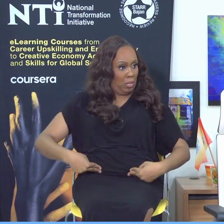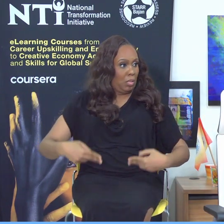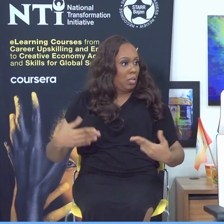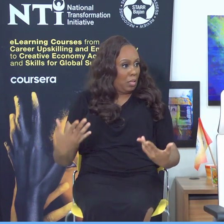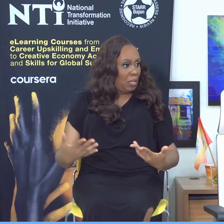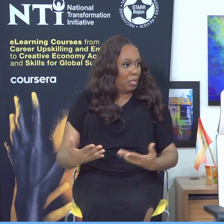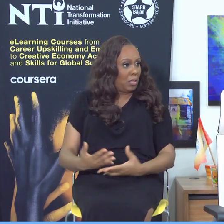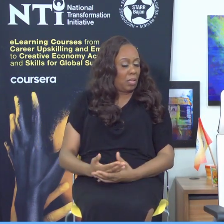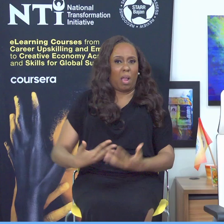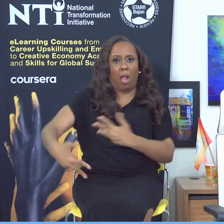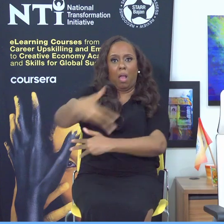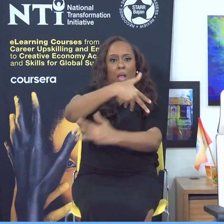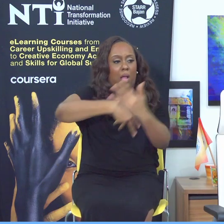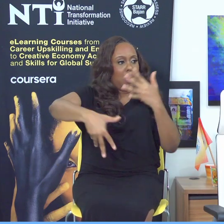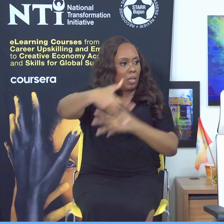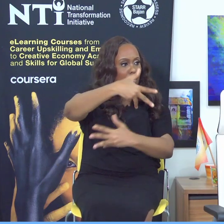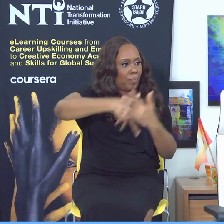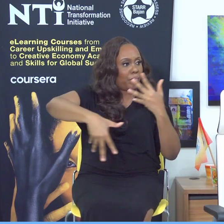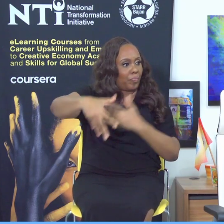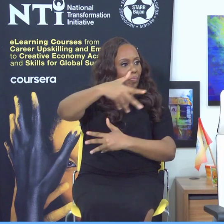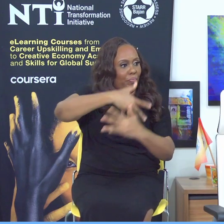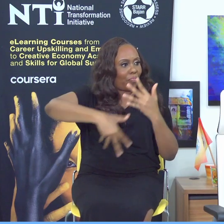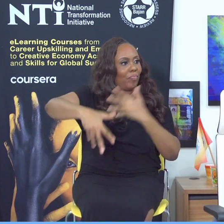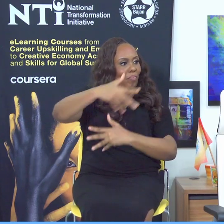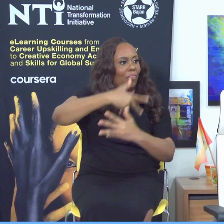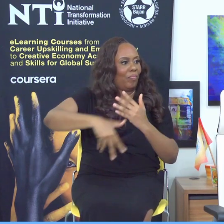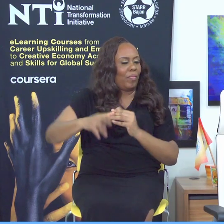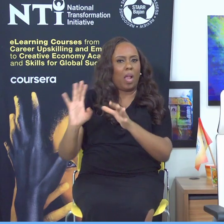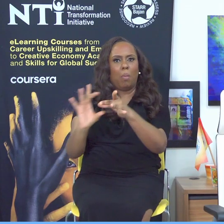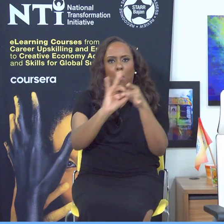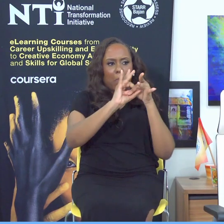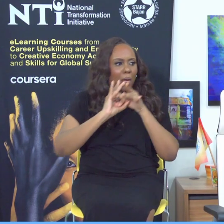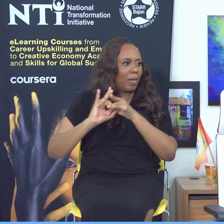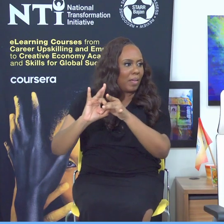you know, together with the togetherness,